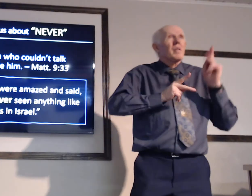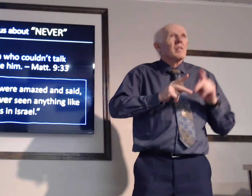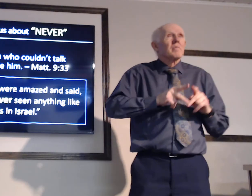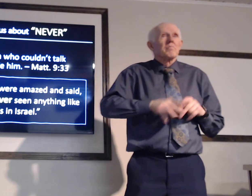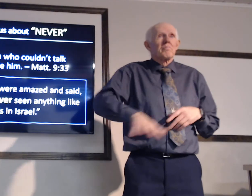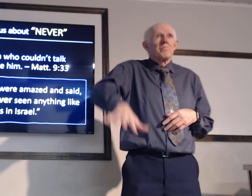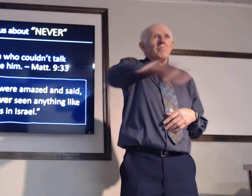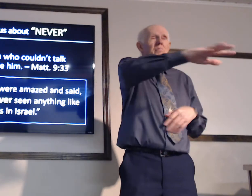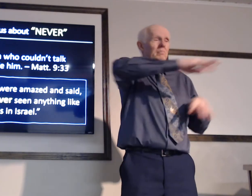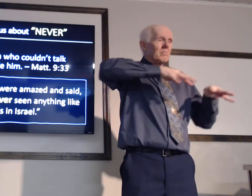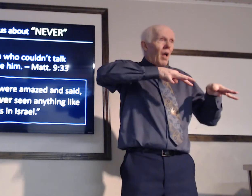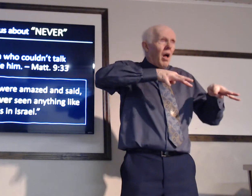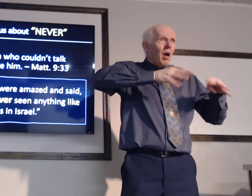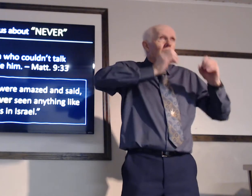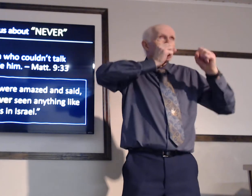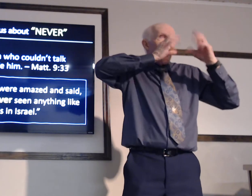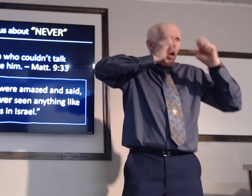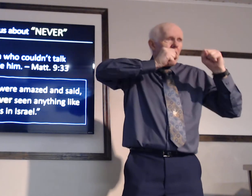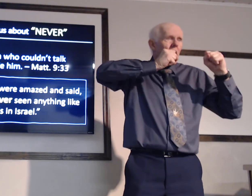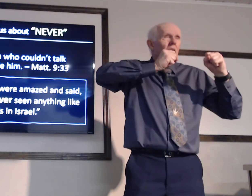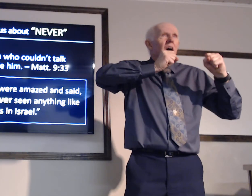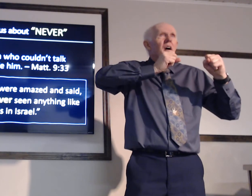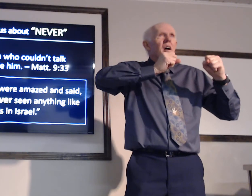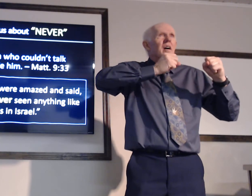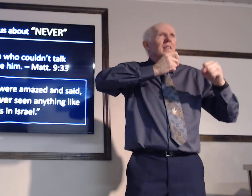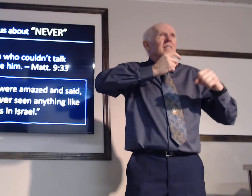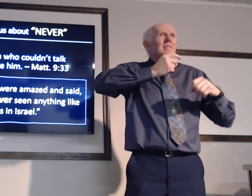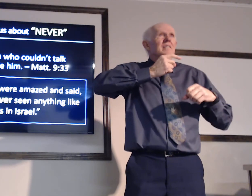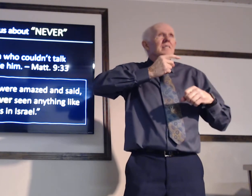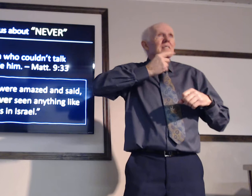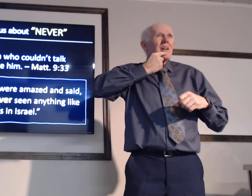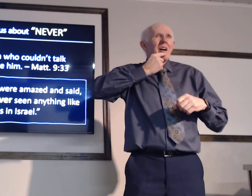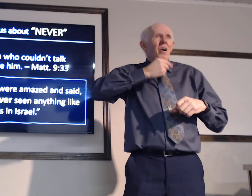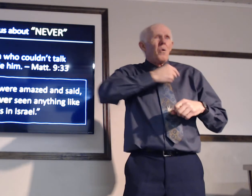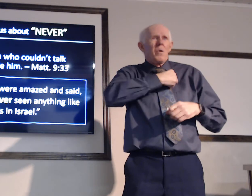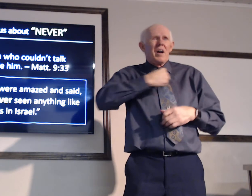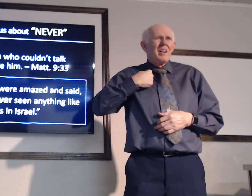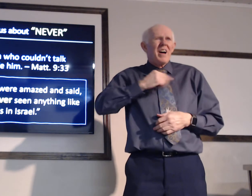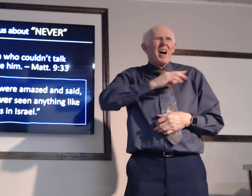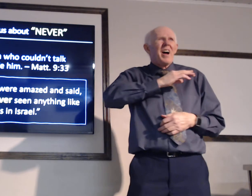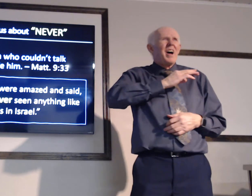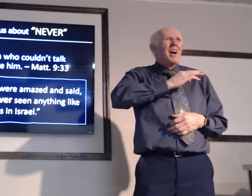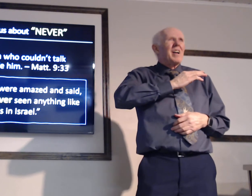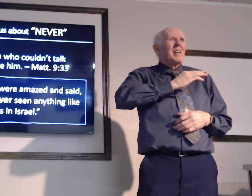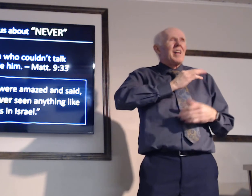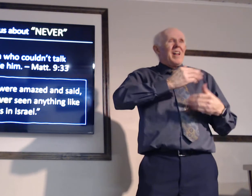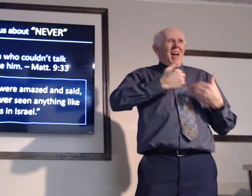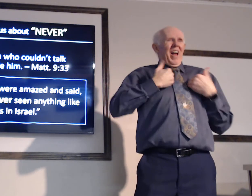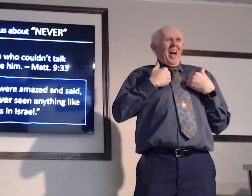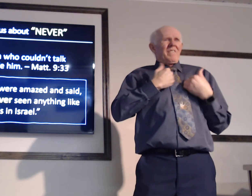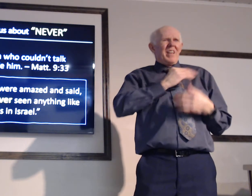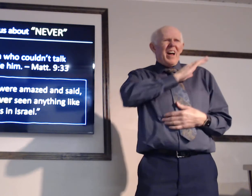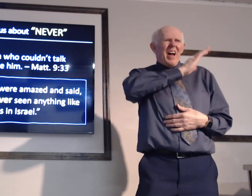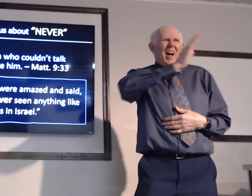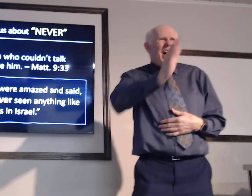The people were amazed and said, "We have